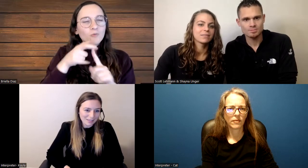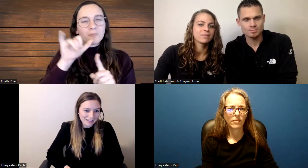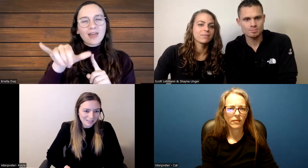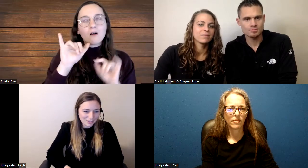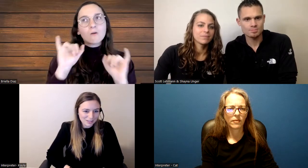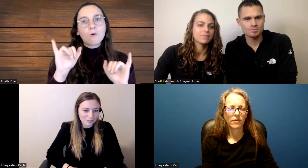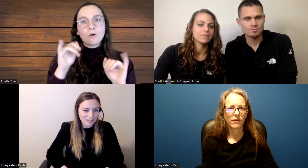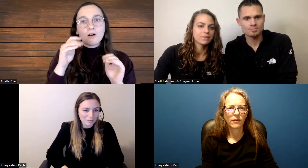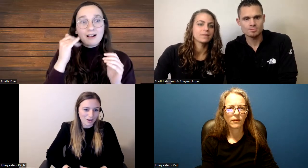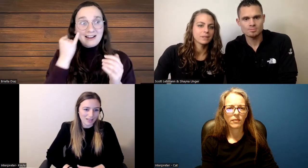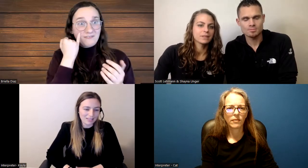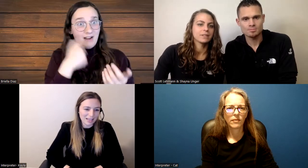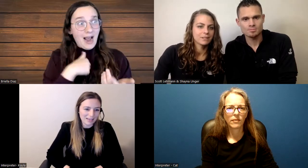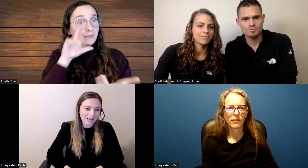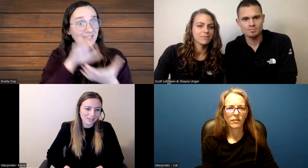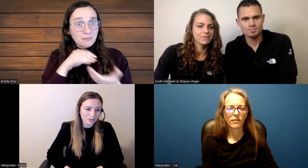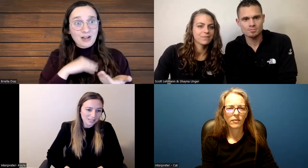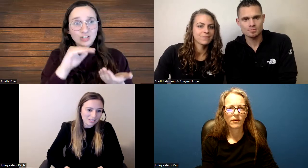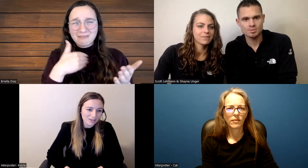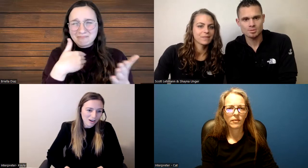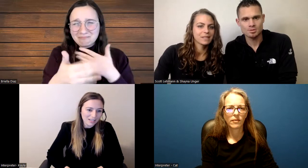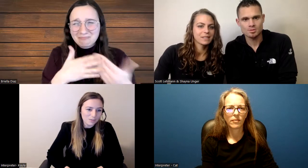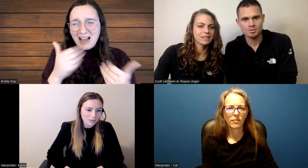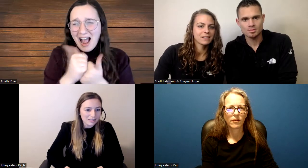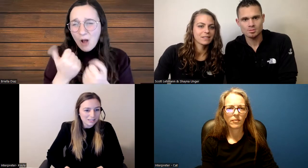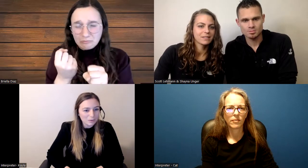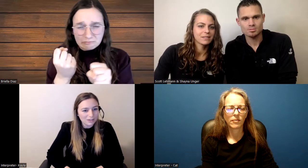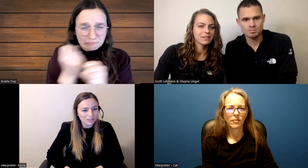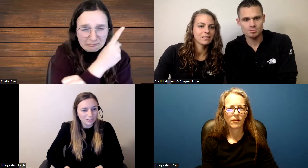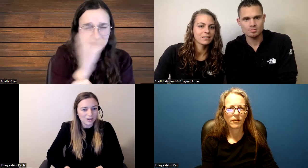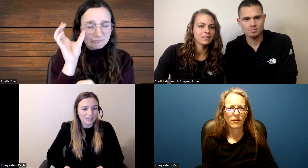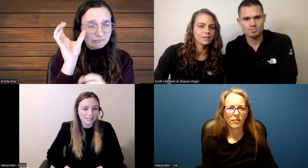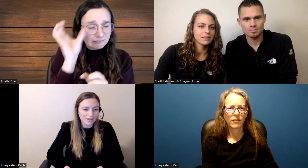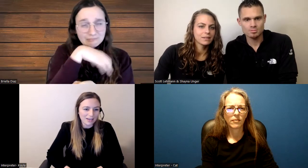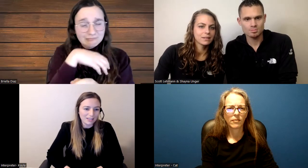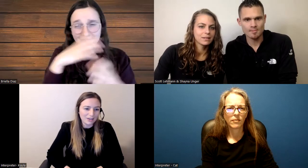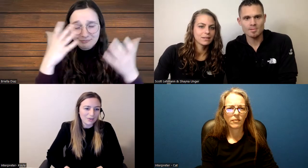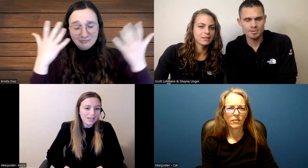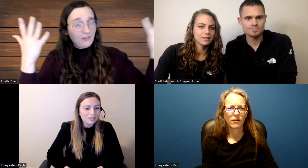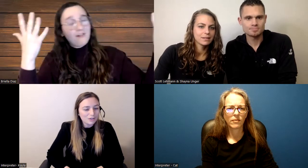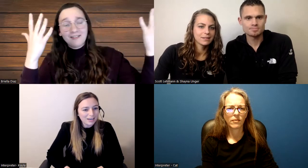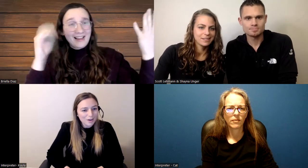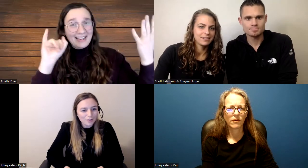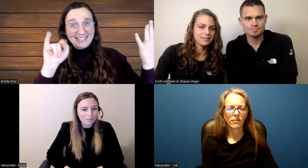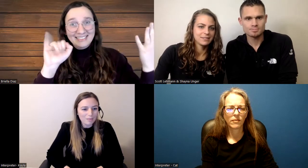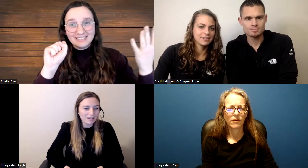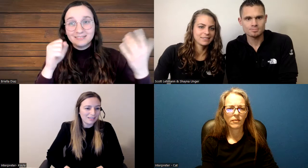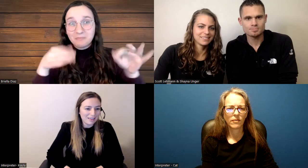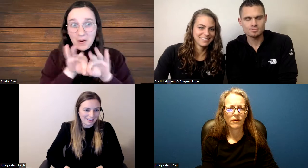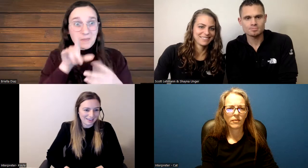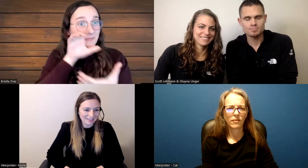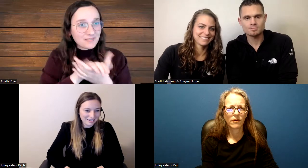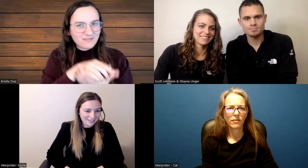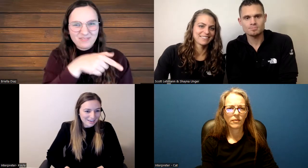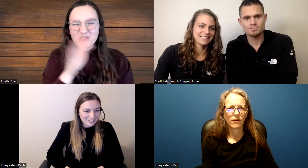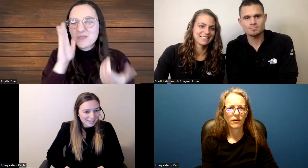know, is really important. And you guys as an audience, we want to try to instill that in you, to try to overcome that